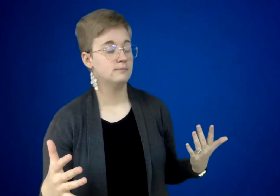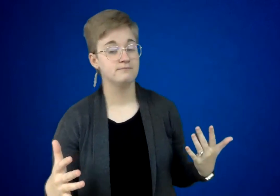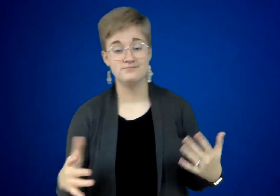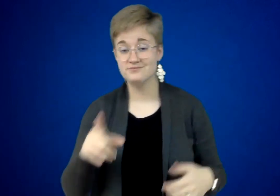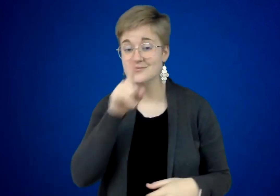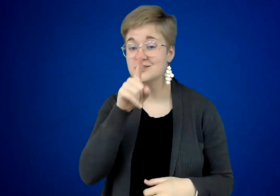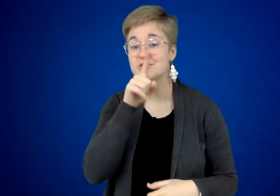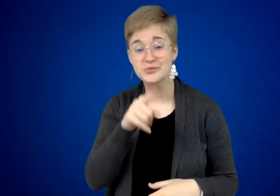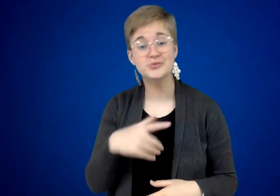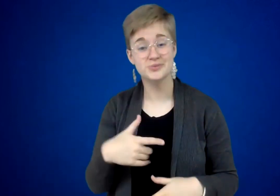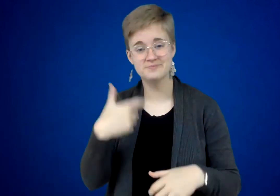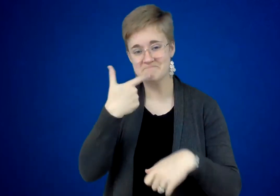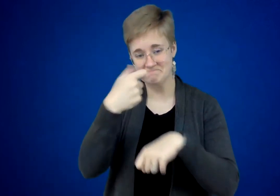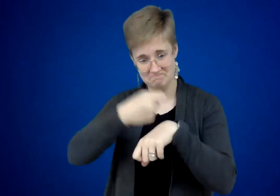said Sistine.